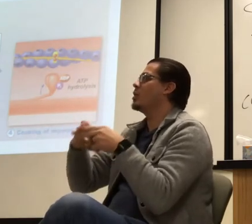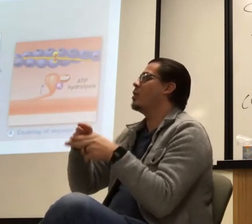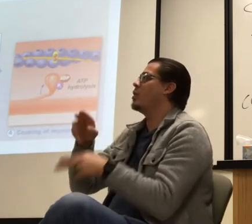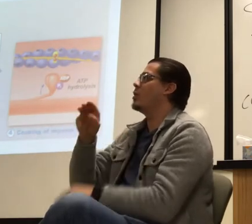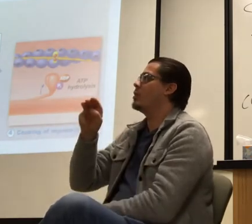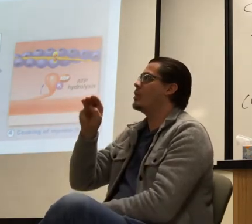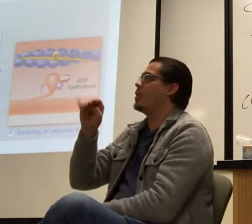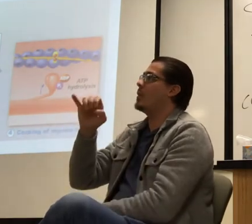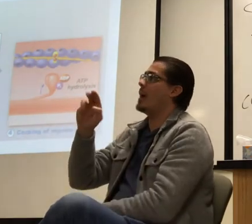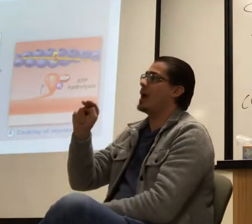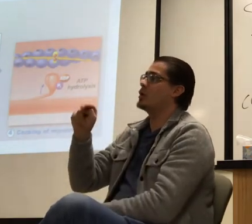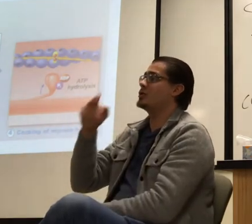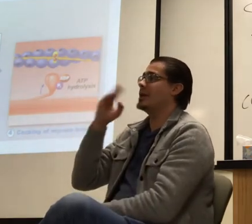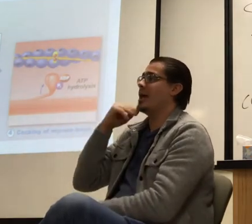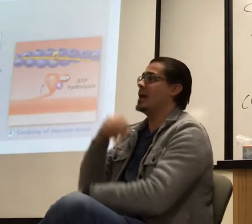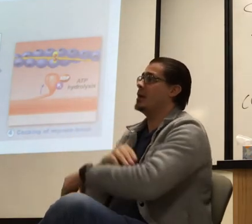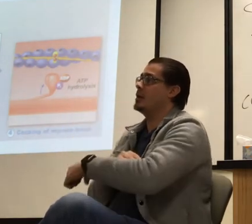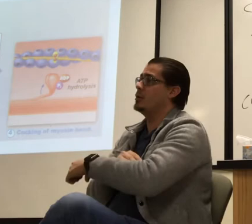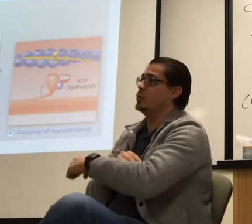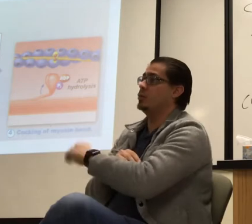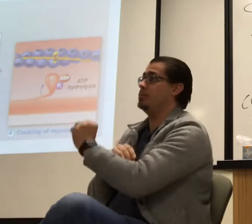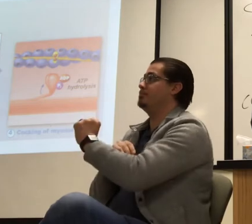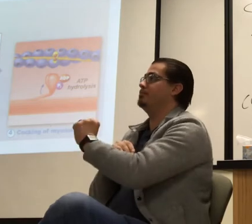myosin head re-energizes.